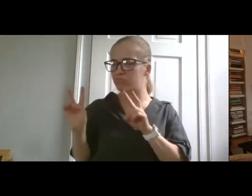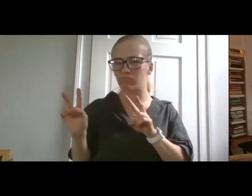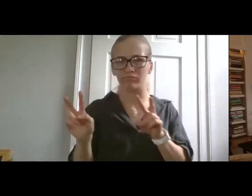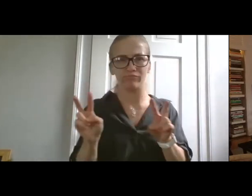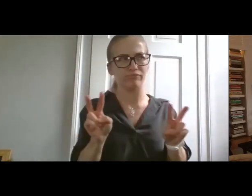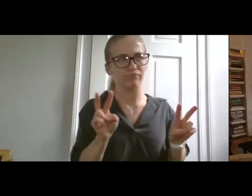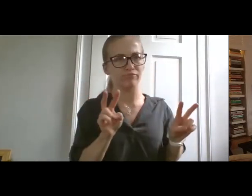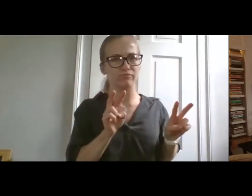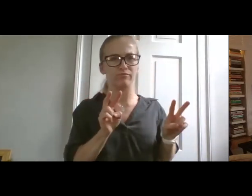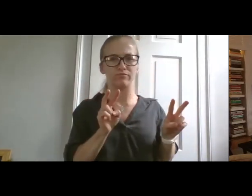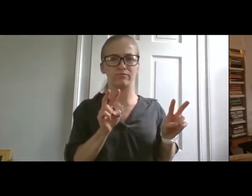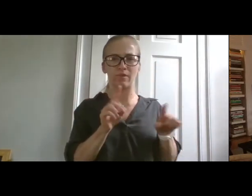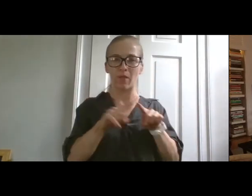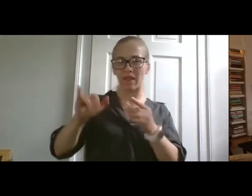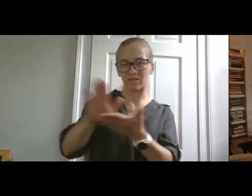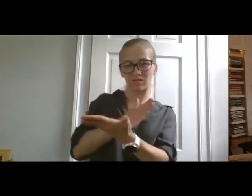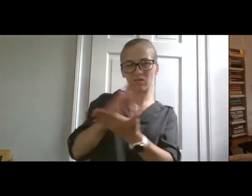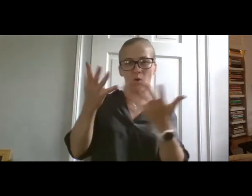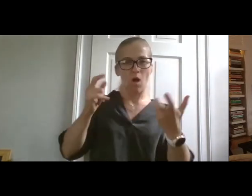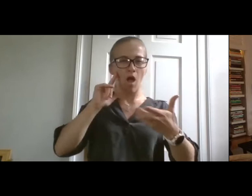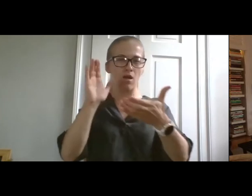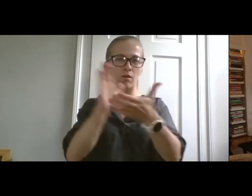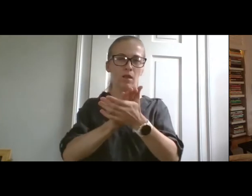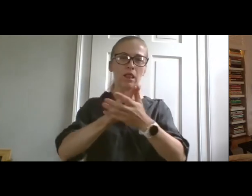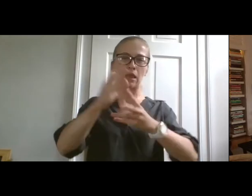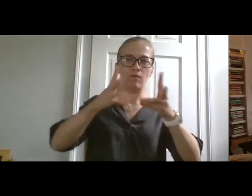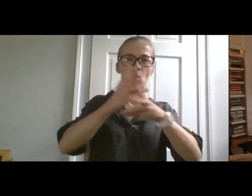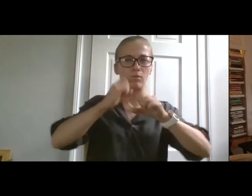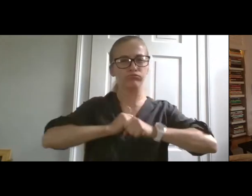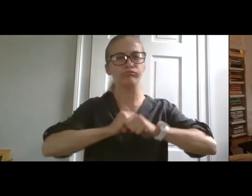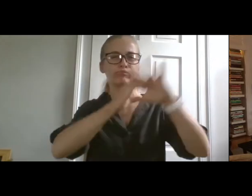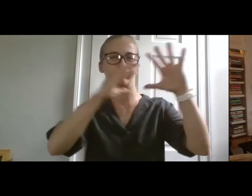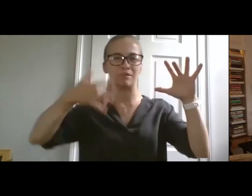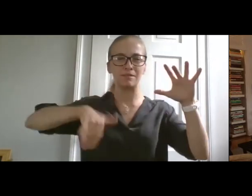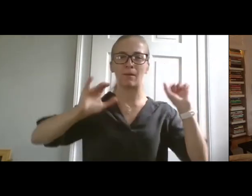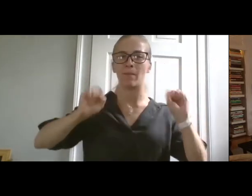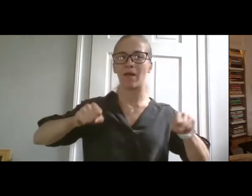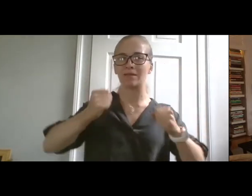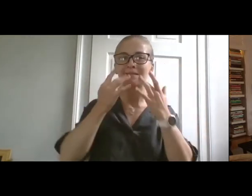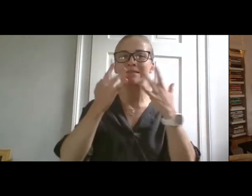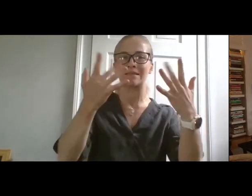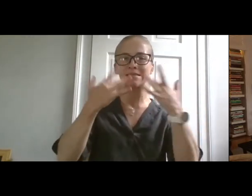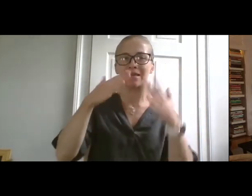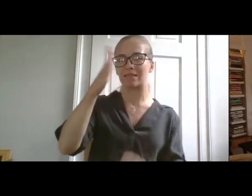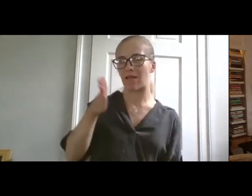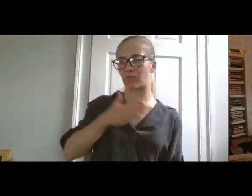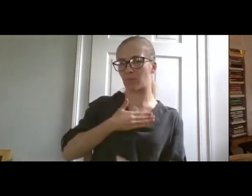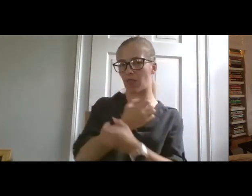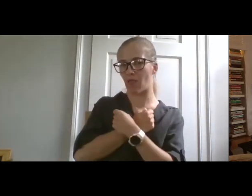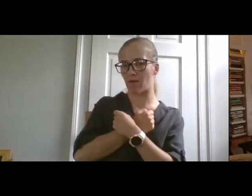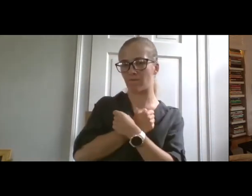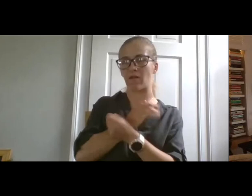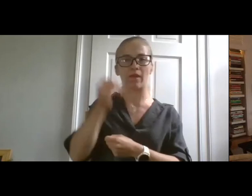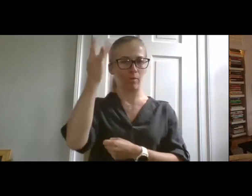news. But this song wants to believe in a world in which it's still possible to sing Never My Love, which might be why